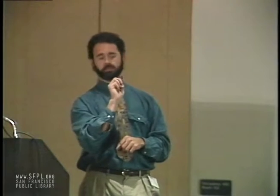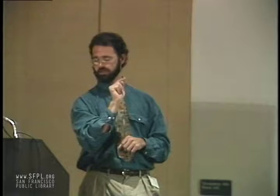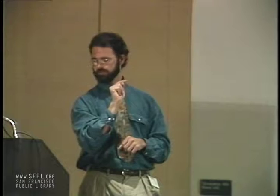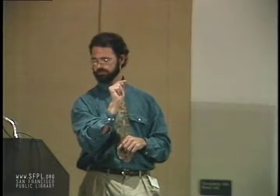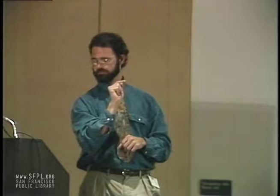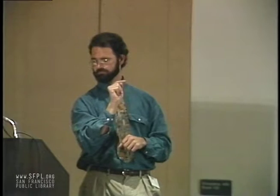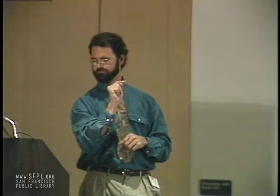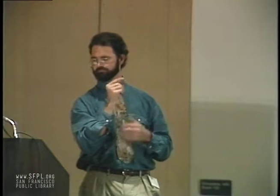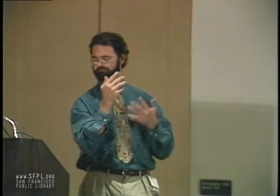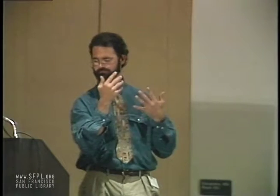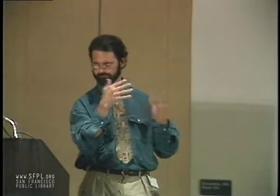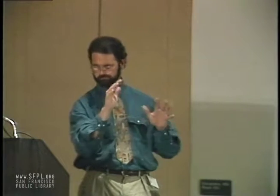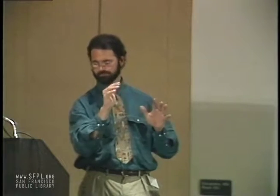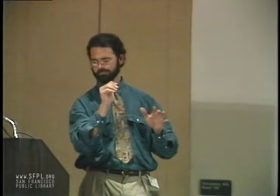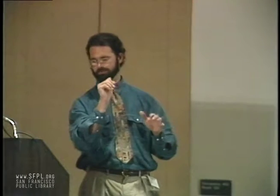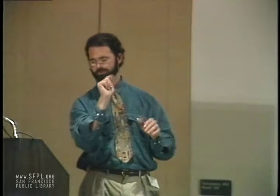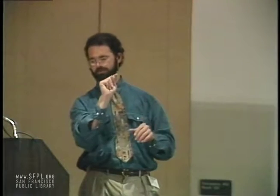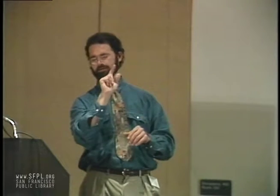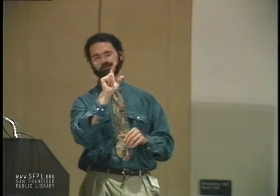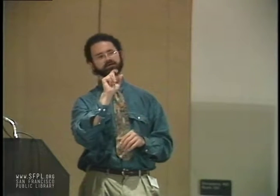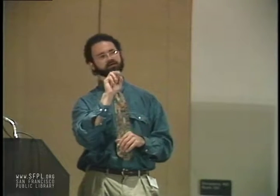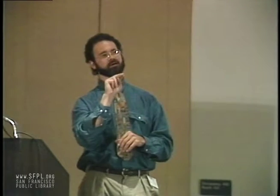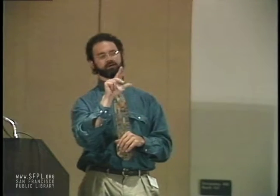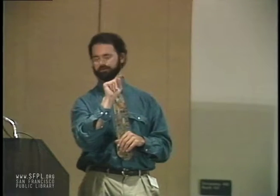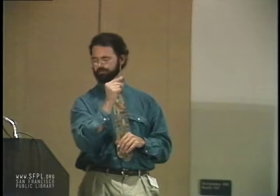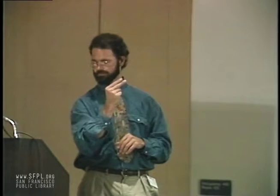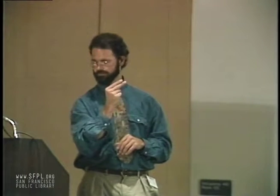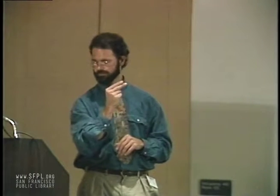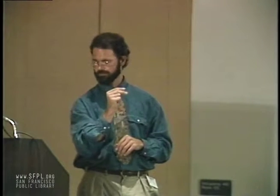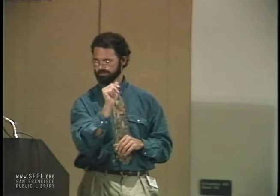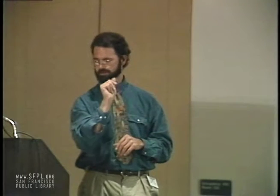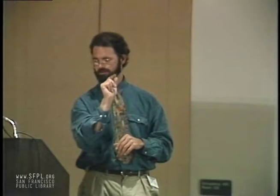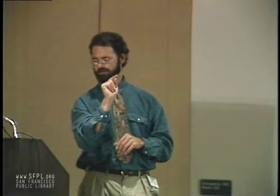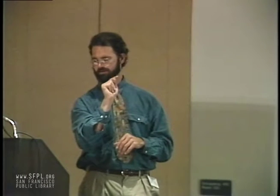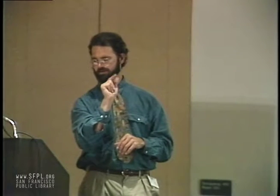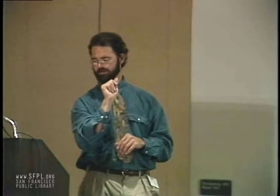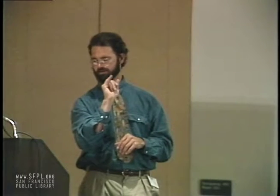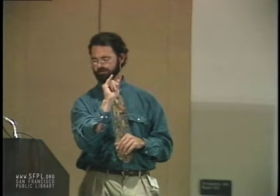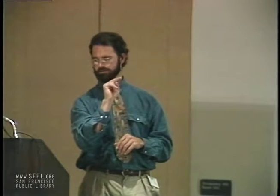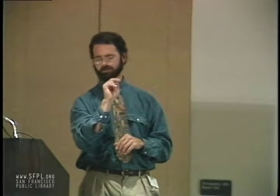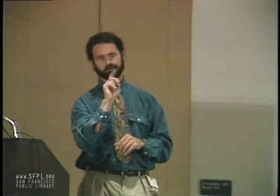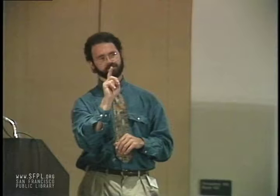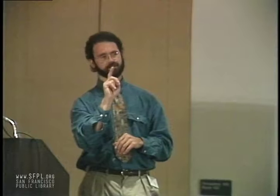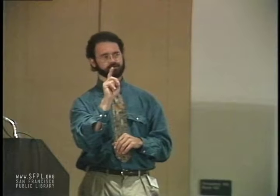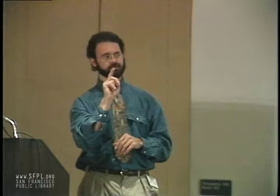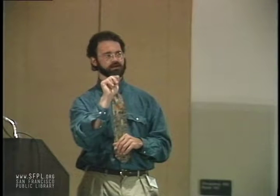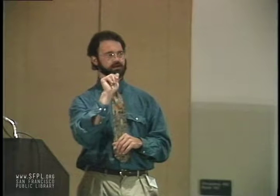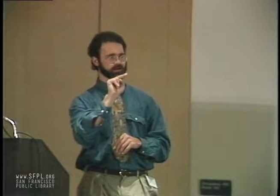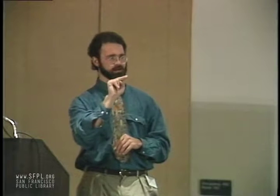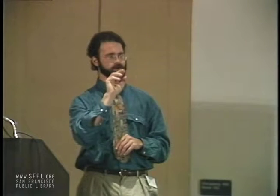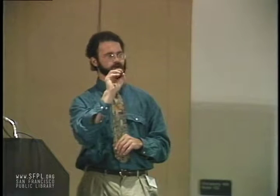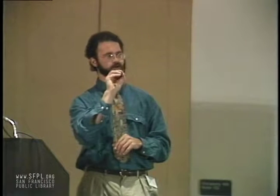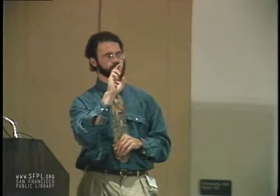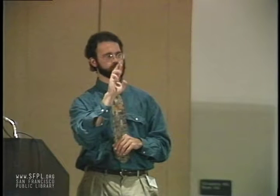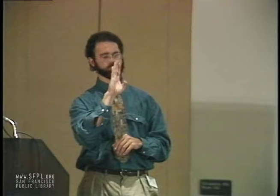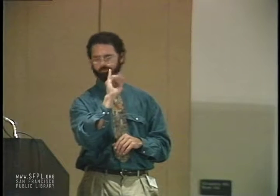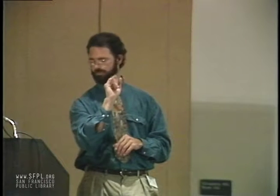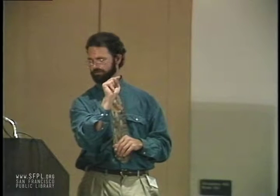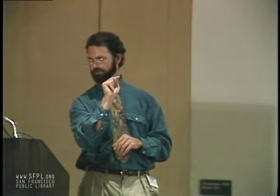our planet has at length attained an